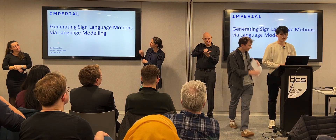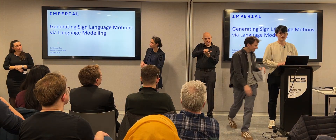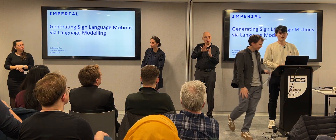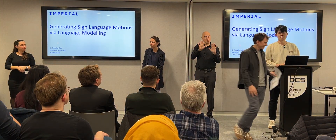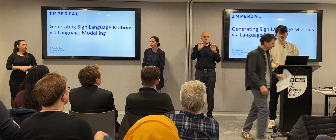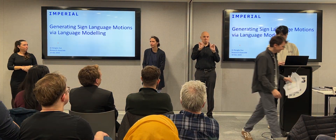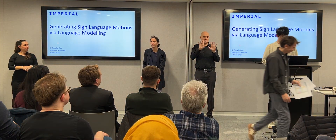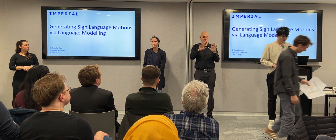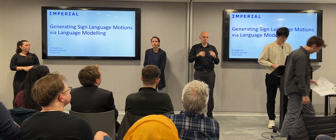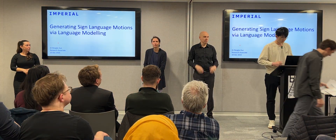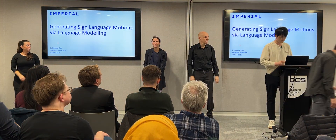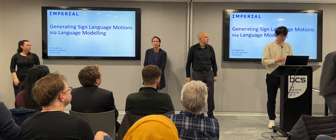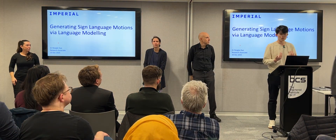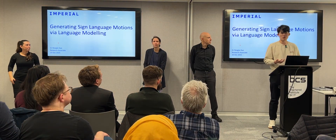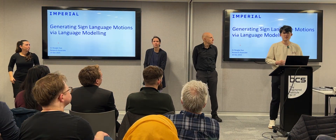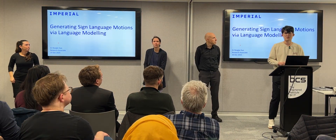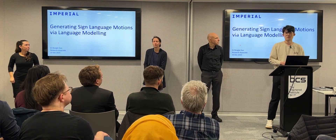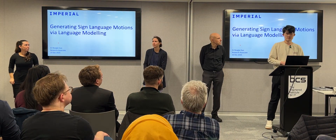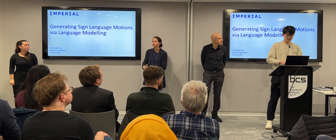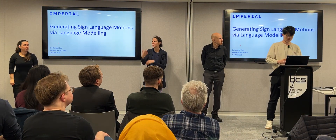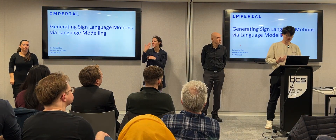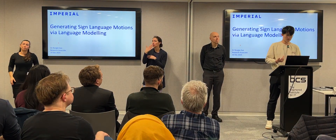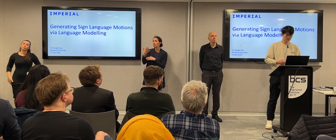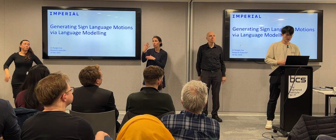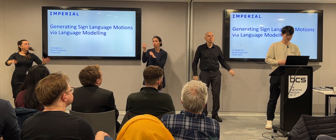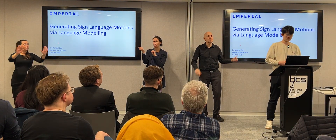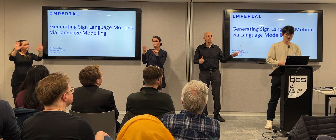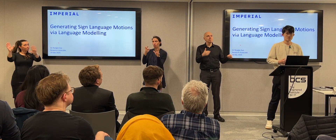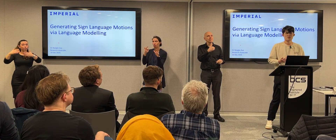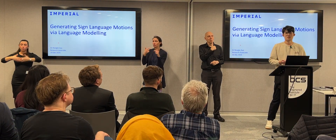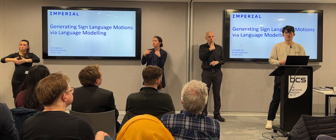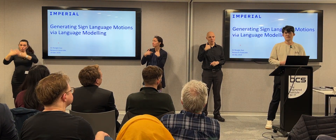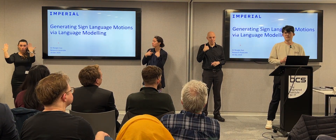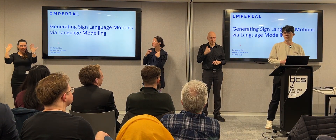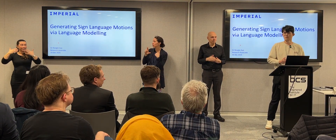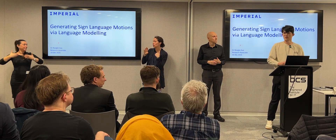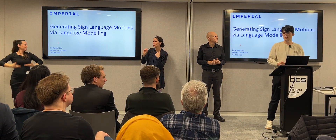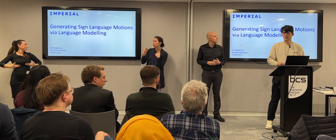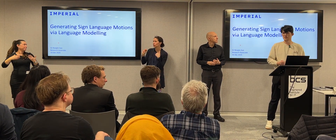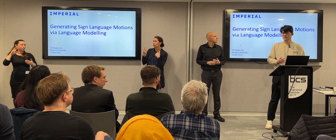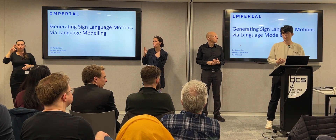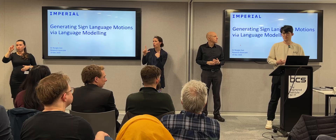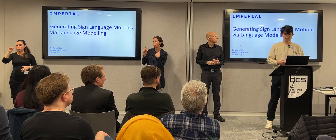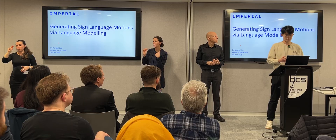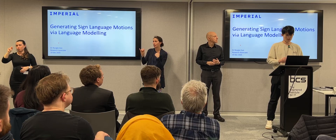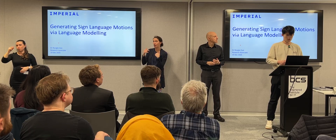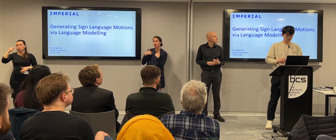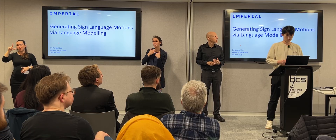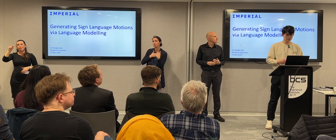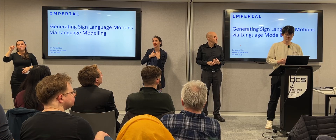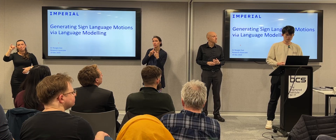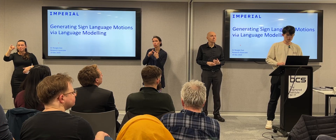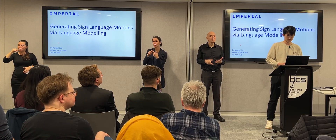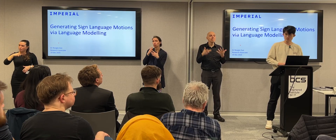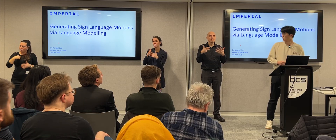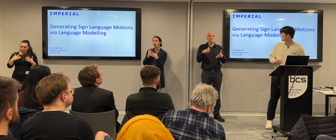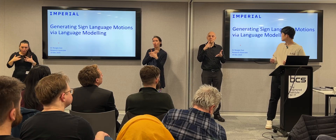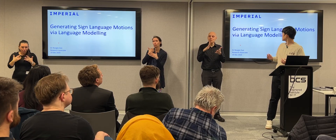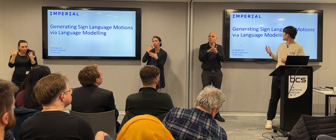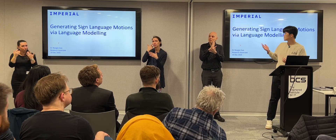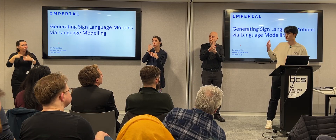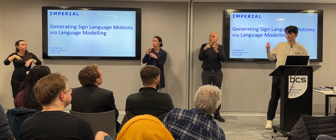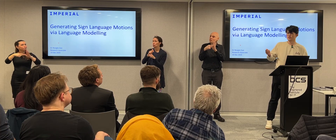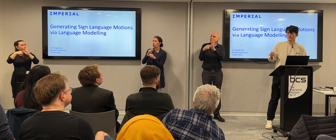Yeah, thank you. Good morning, everyone. I'm Ronglai Zuo. Today, I'm very pleased to share our recent works